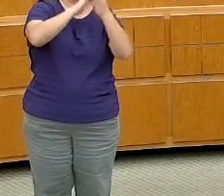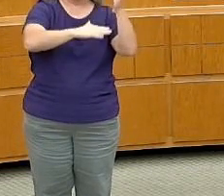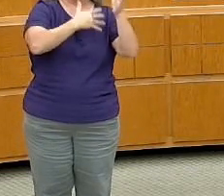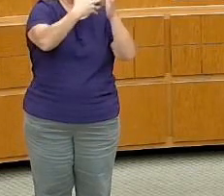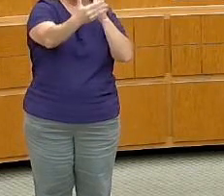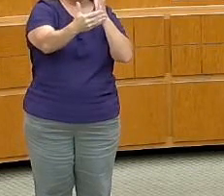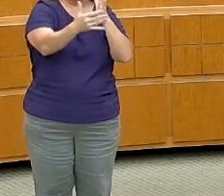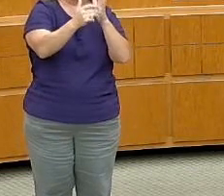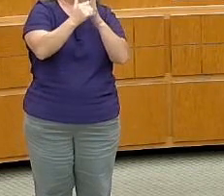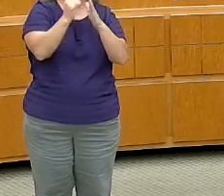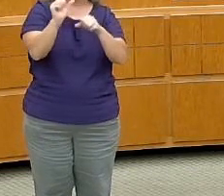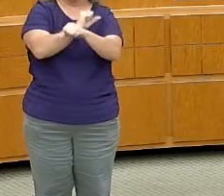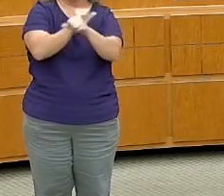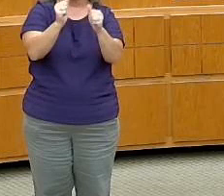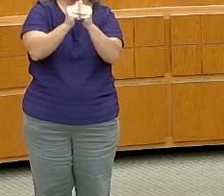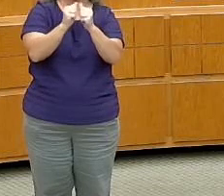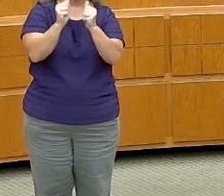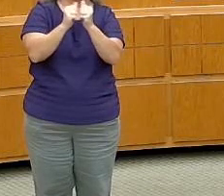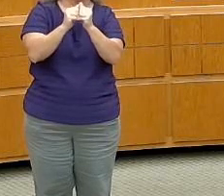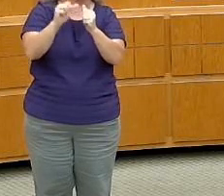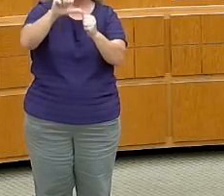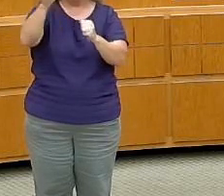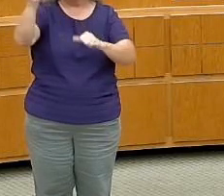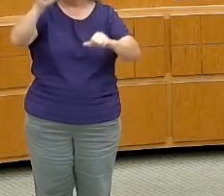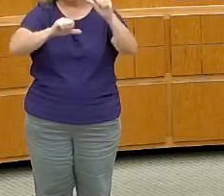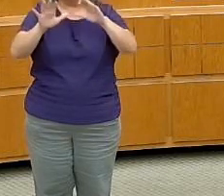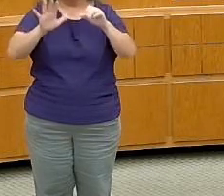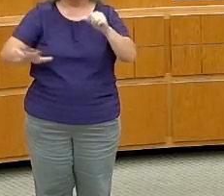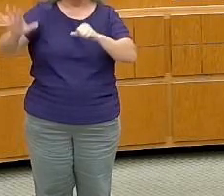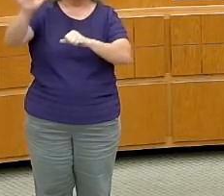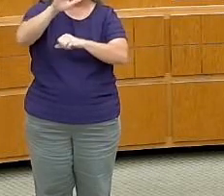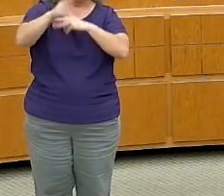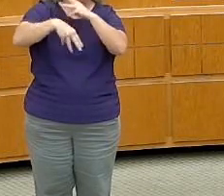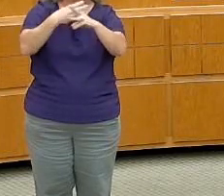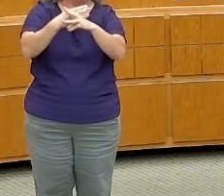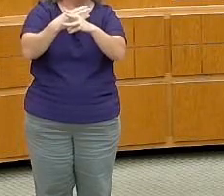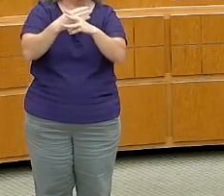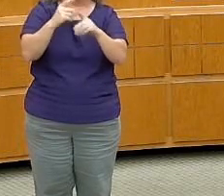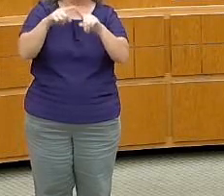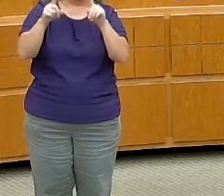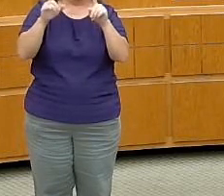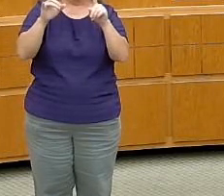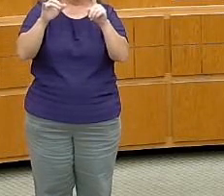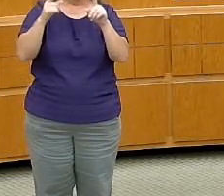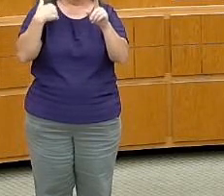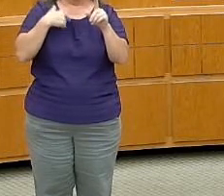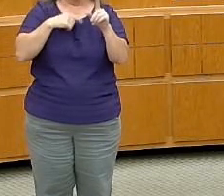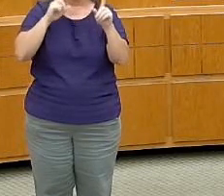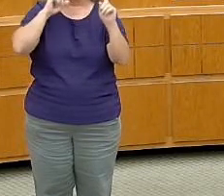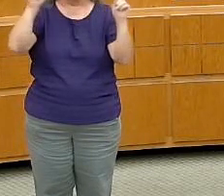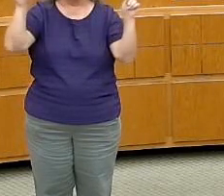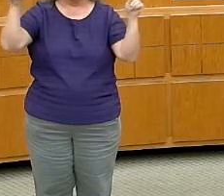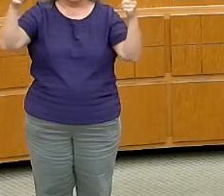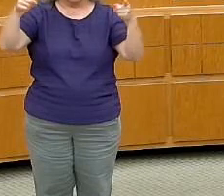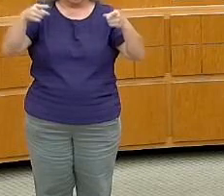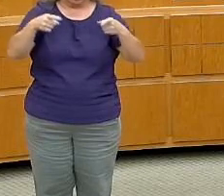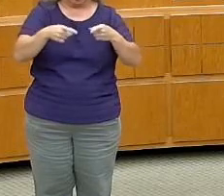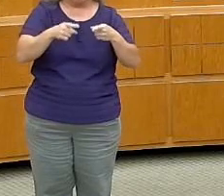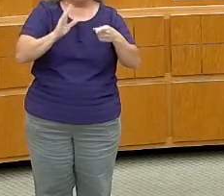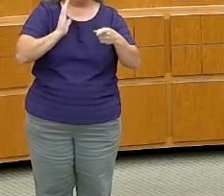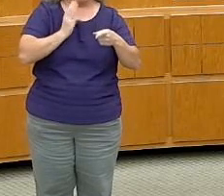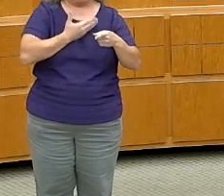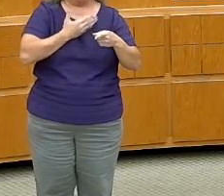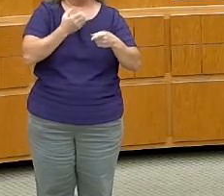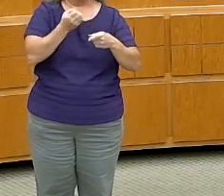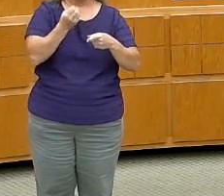with scientists from across the country and world. And it's localized to our county and, in fact, the 12-county region in the coastal